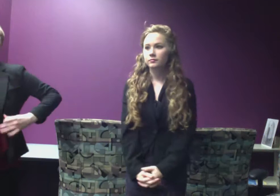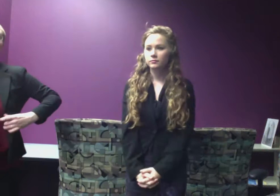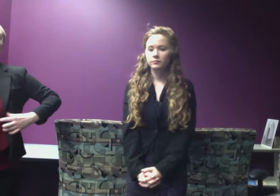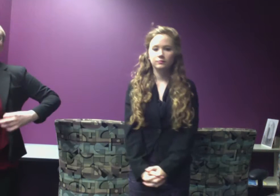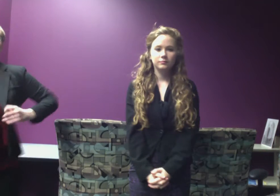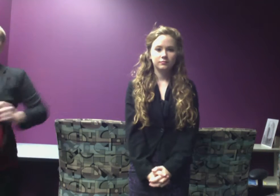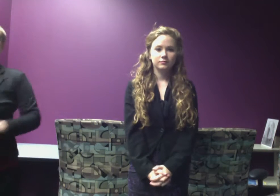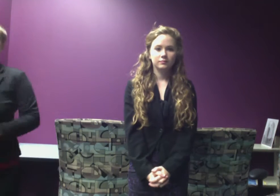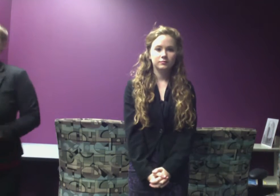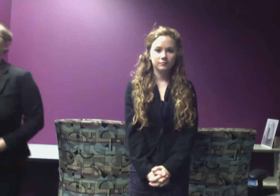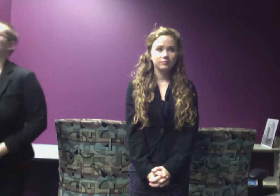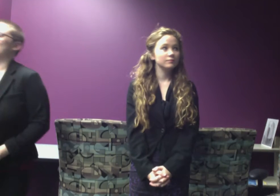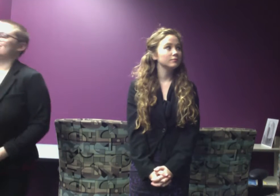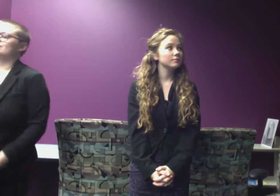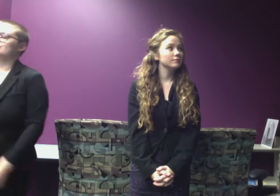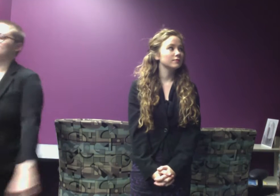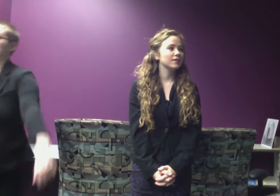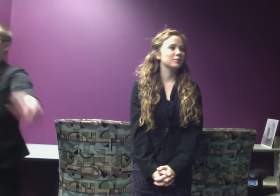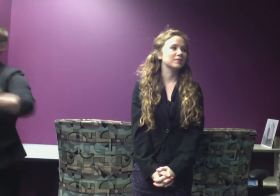Our next lesson is good. Okay.